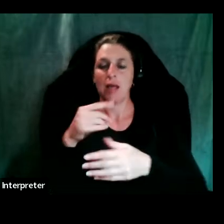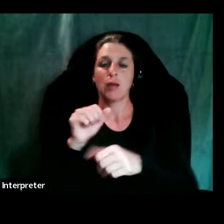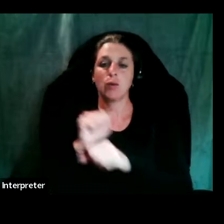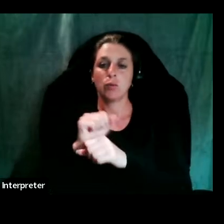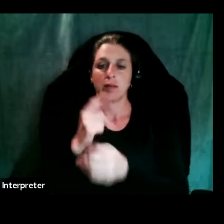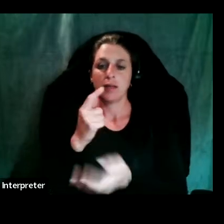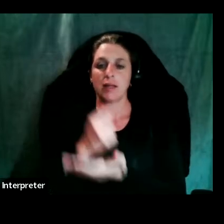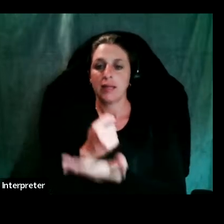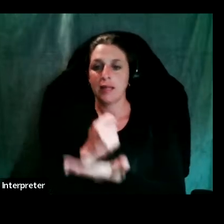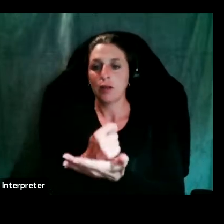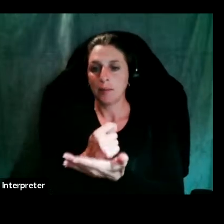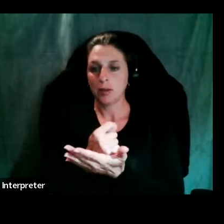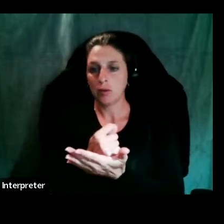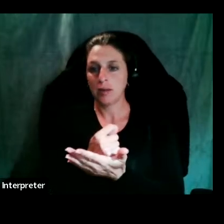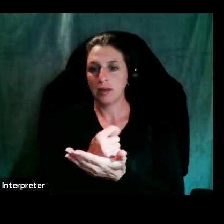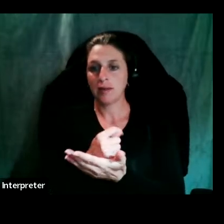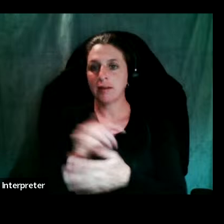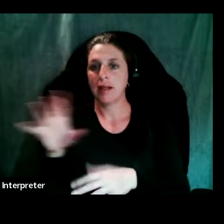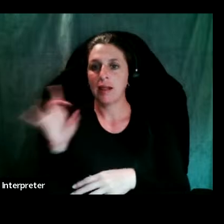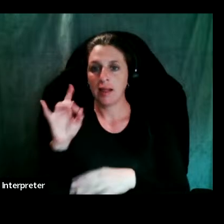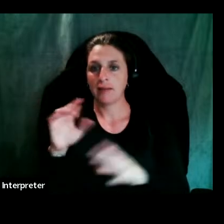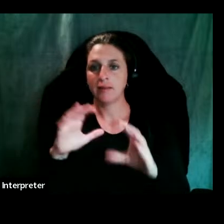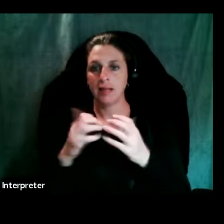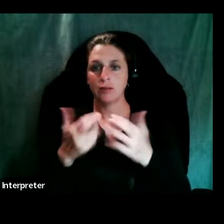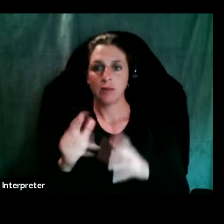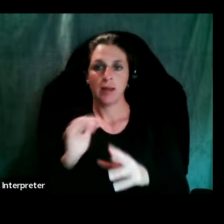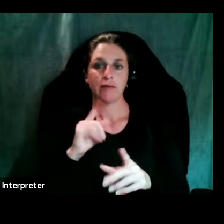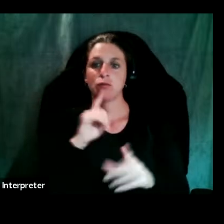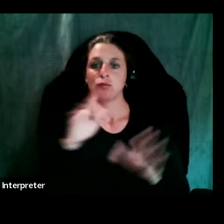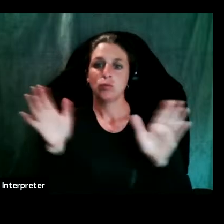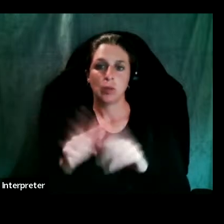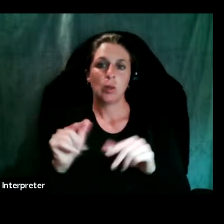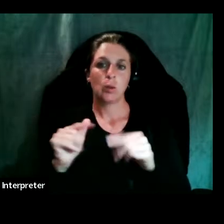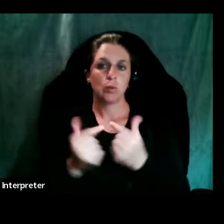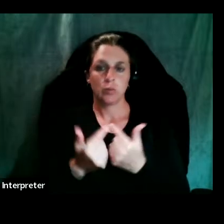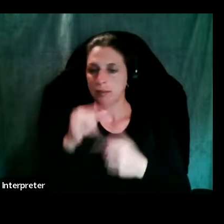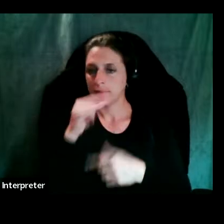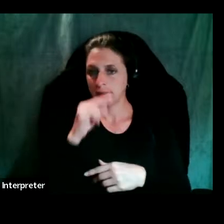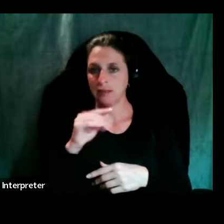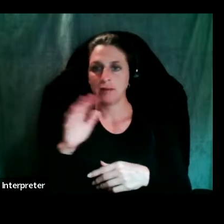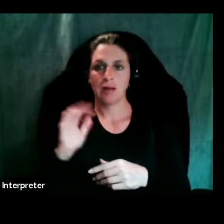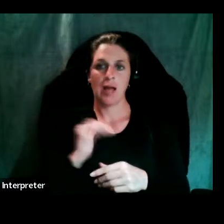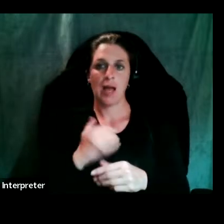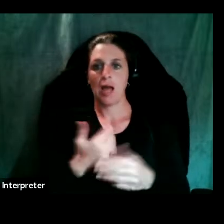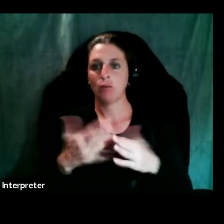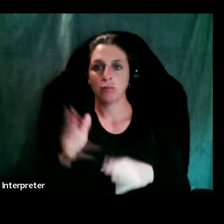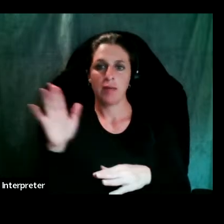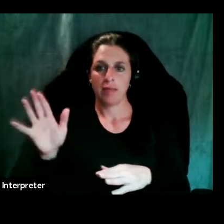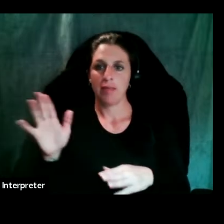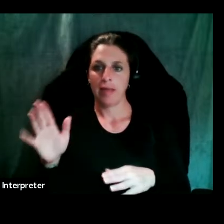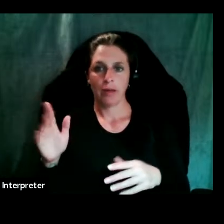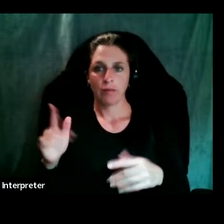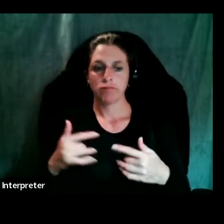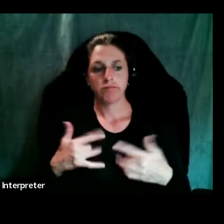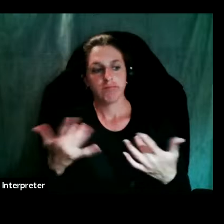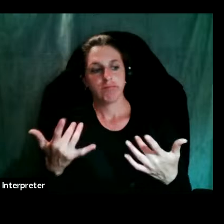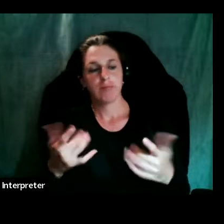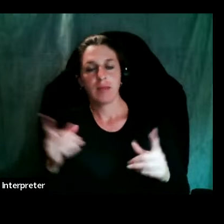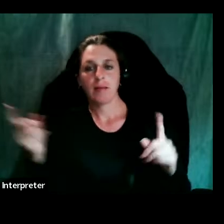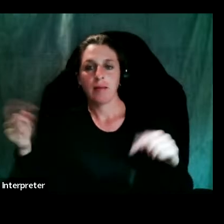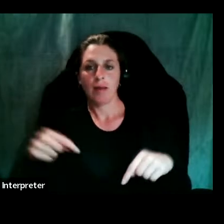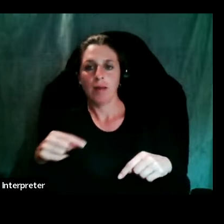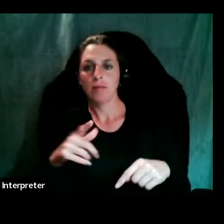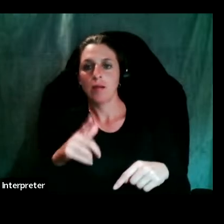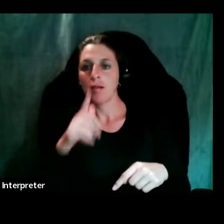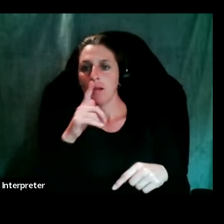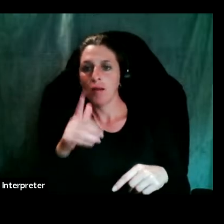classroom, and I have a very small group of kids, and so our room is their like hangout. This is where they come during lunch, brunch.